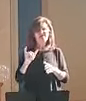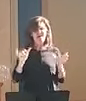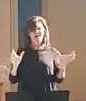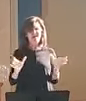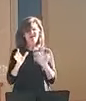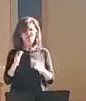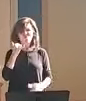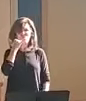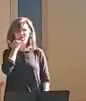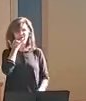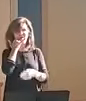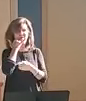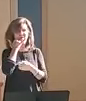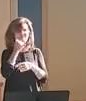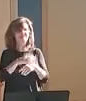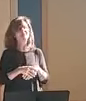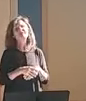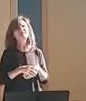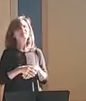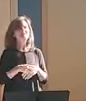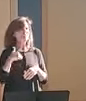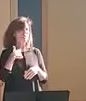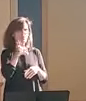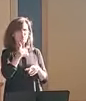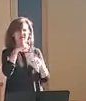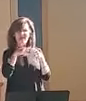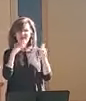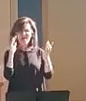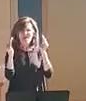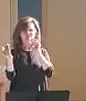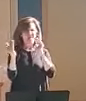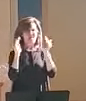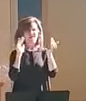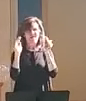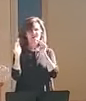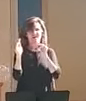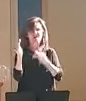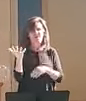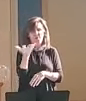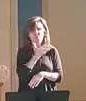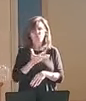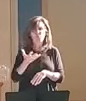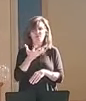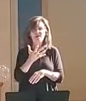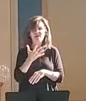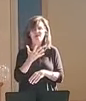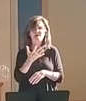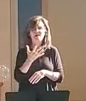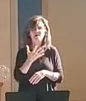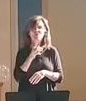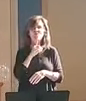good. Because we can't make the comparison that we are what we do.